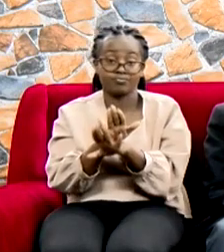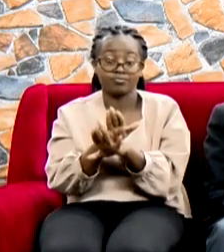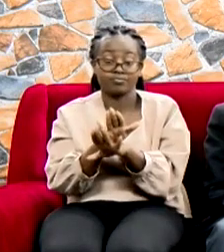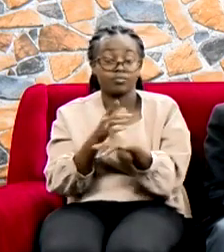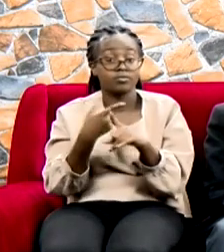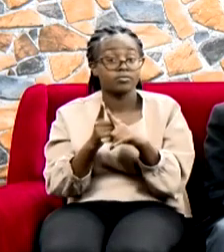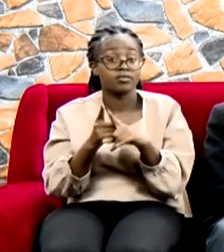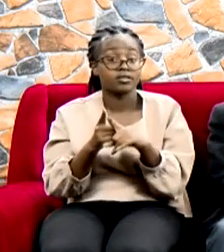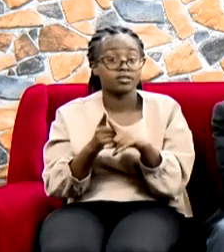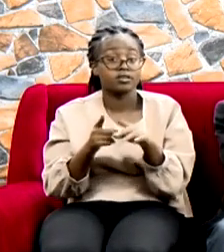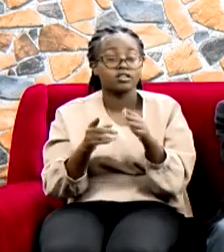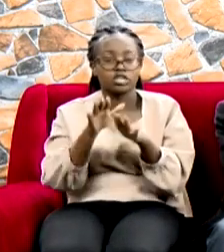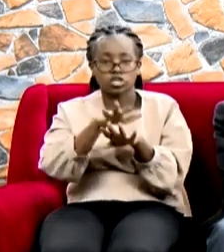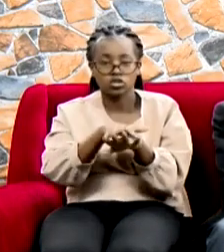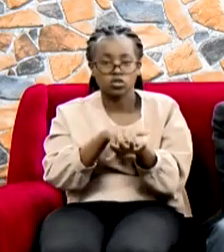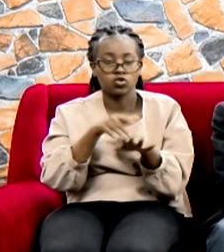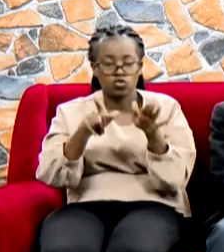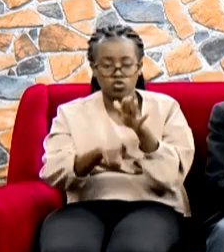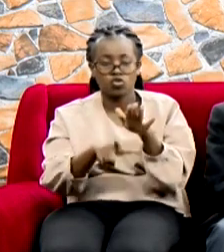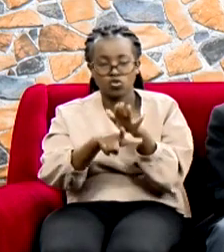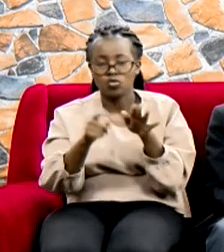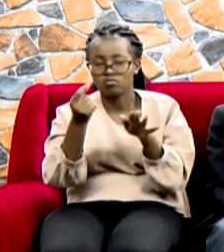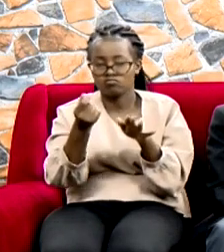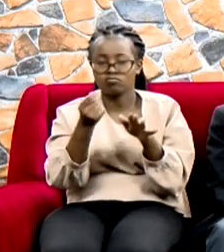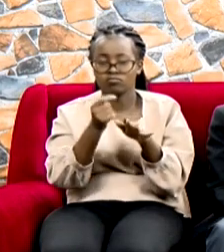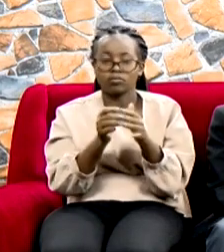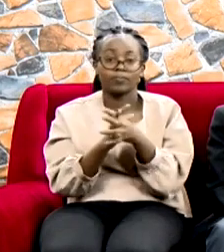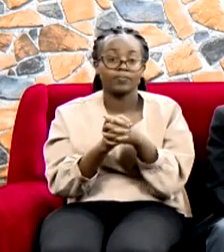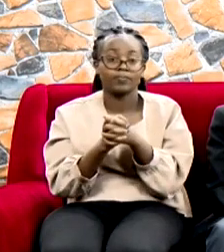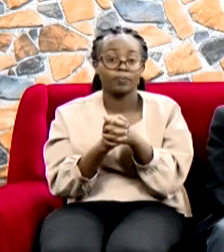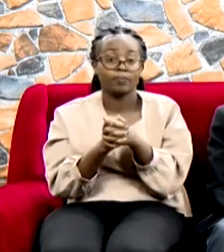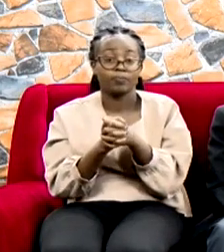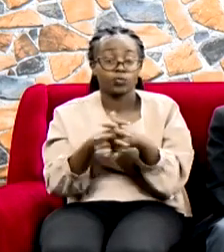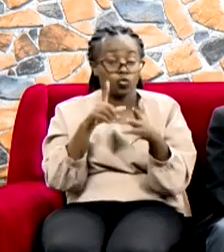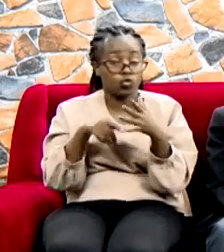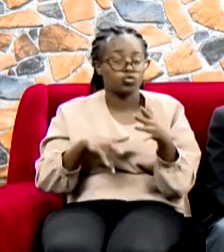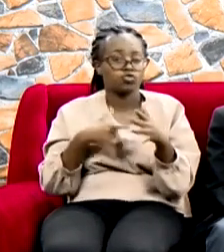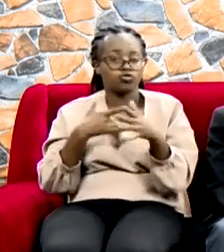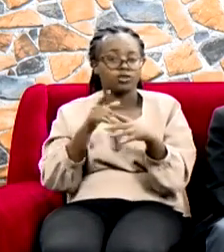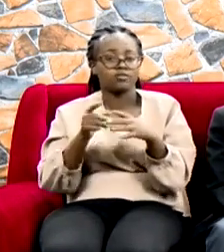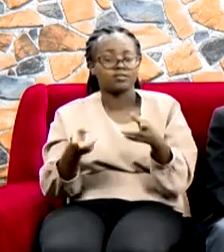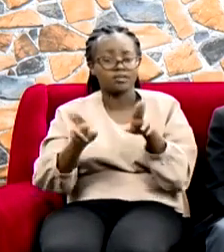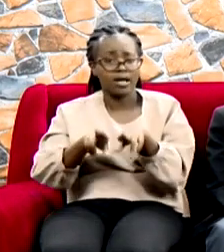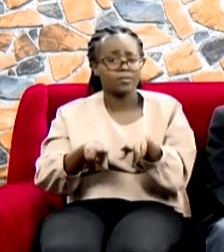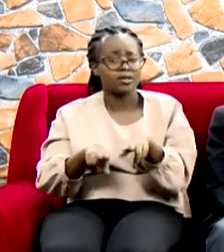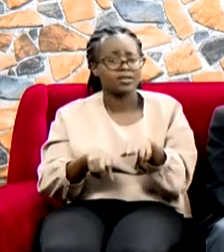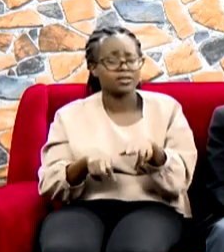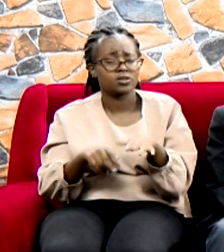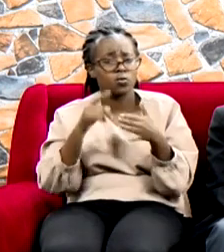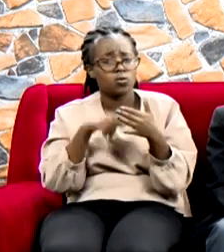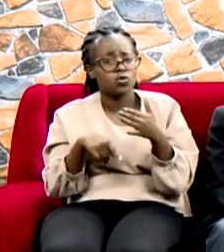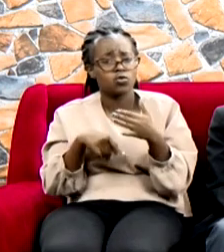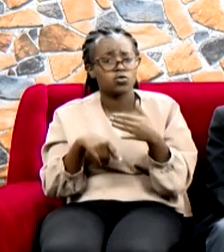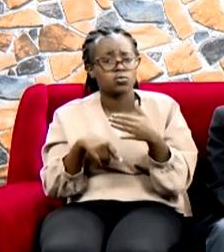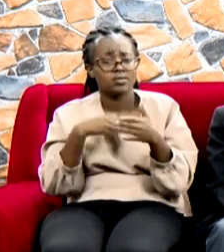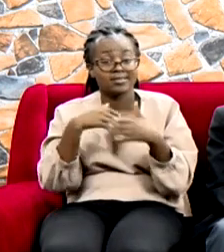Yeah. But the degeneration is slow. It's slower. Yeah. Okay. Yeah. Like what would you feel when this is happening? Like what would be